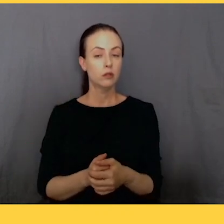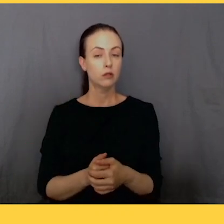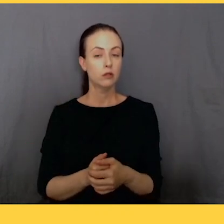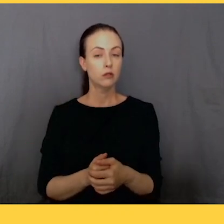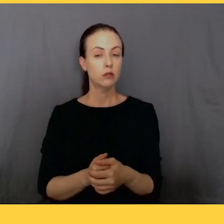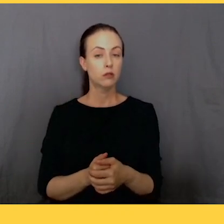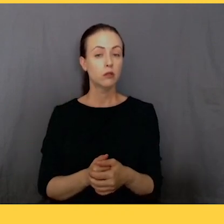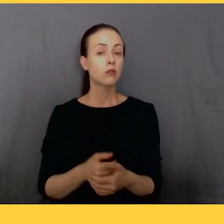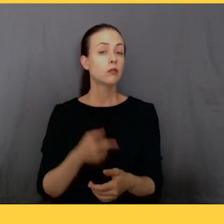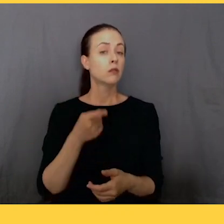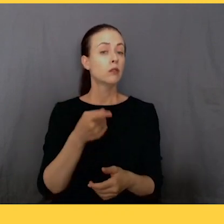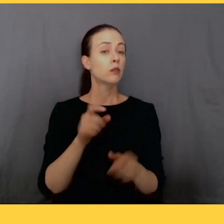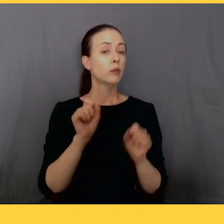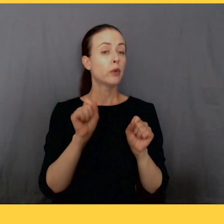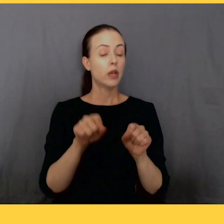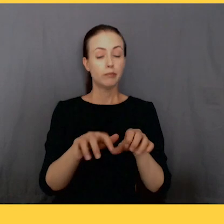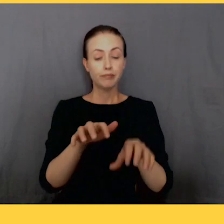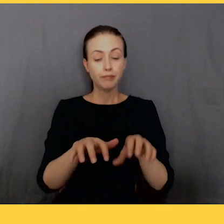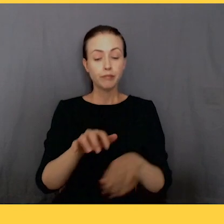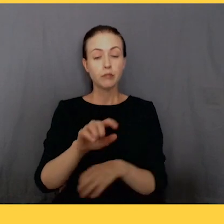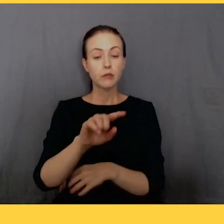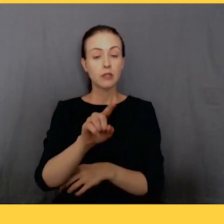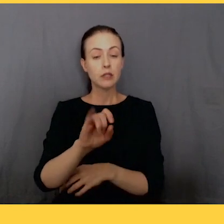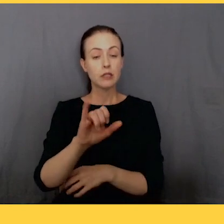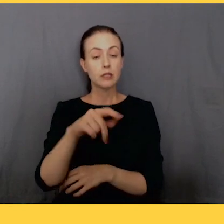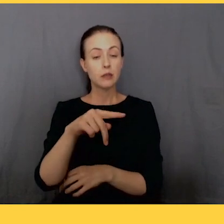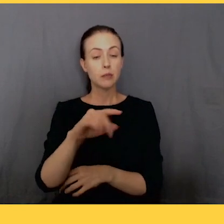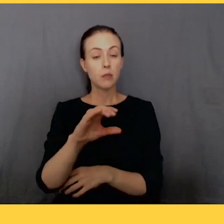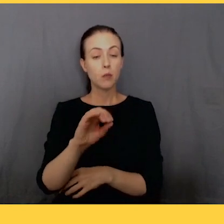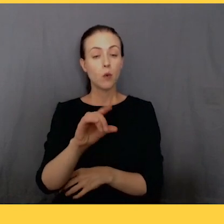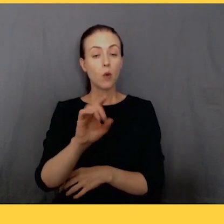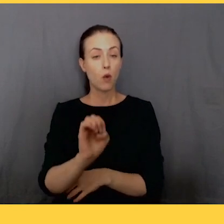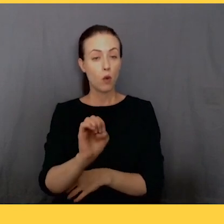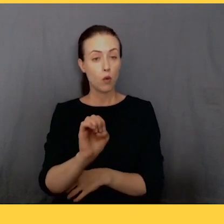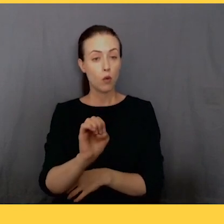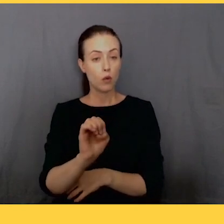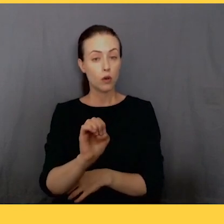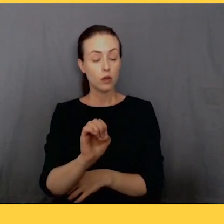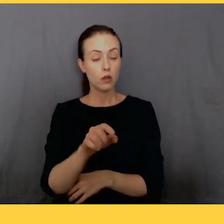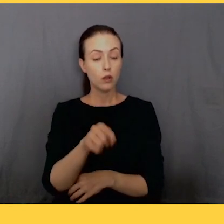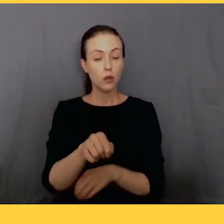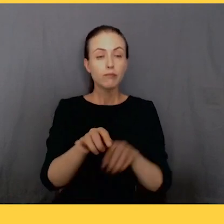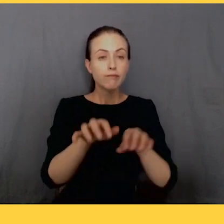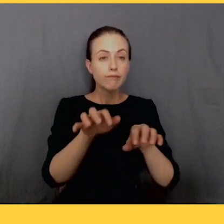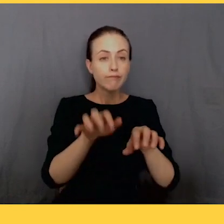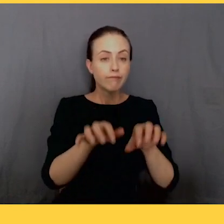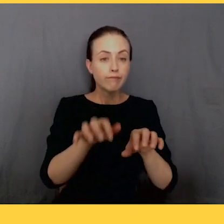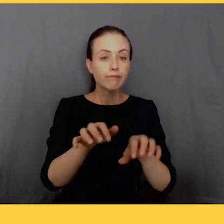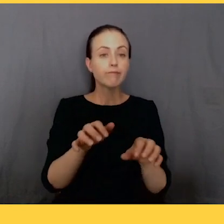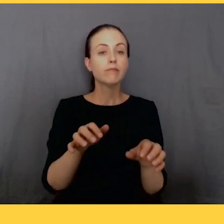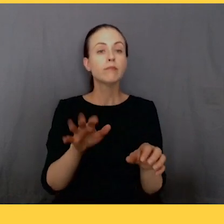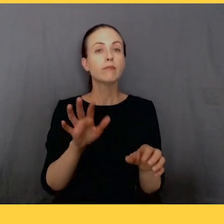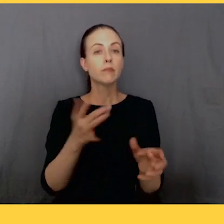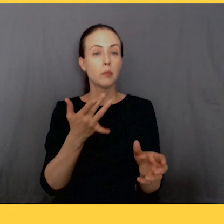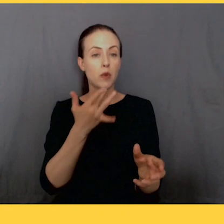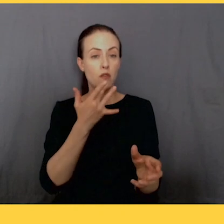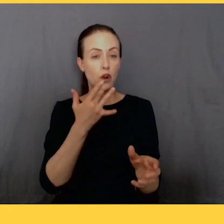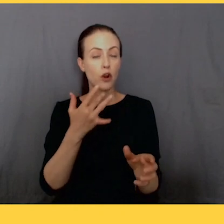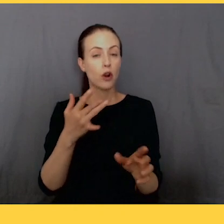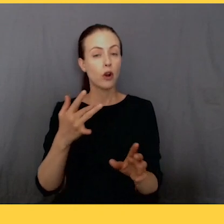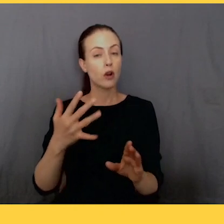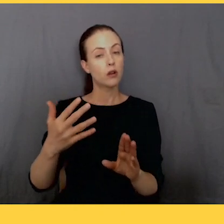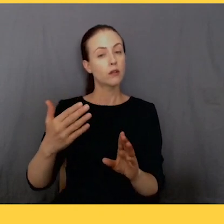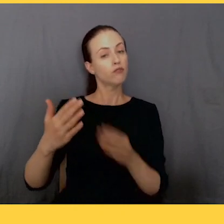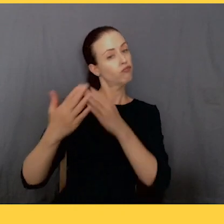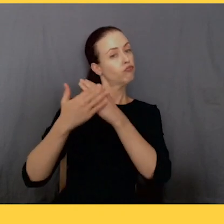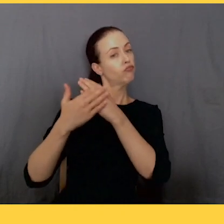code opportunity for anybody that wants to get a PSPS notification for a particular zip code. This is helpful